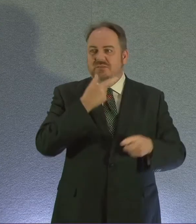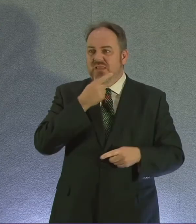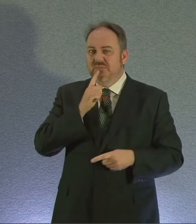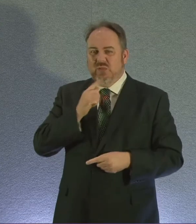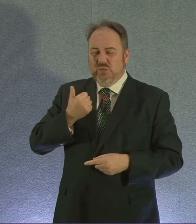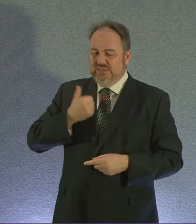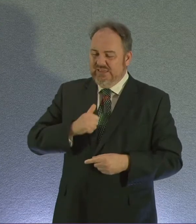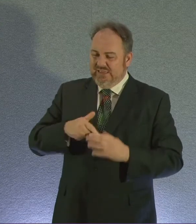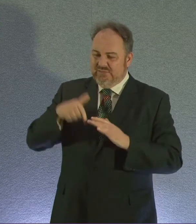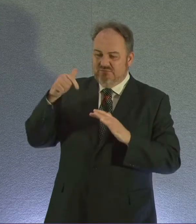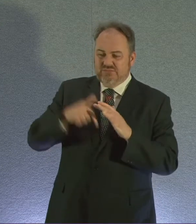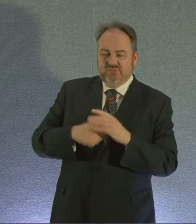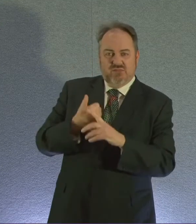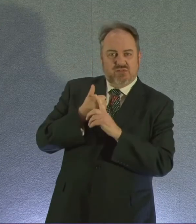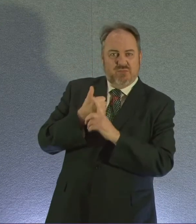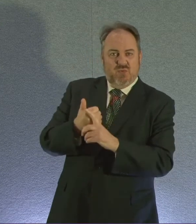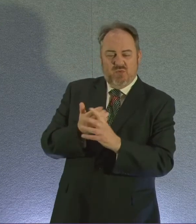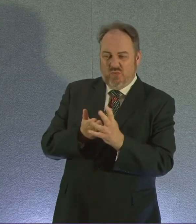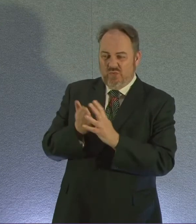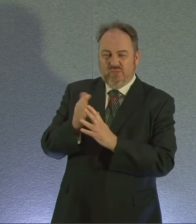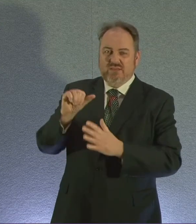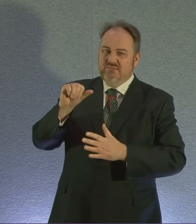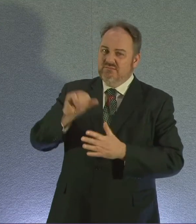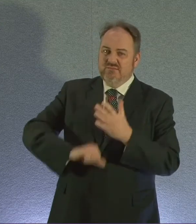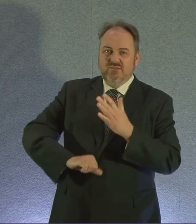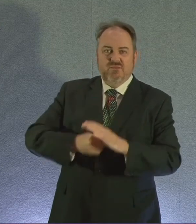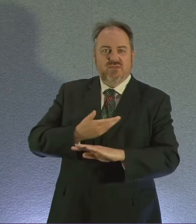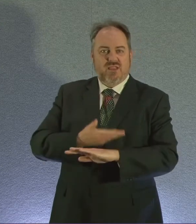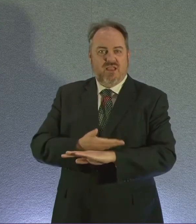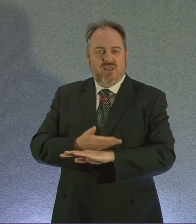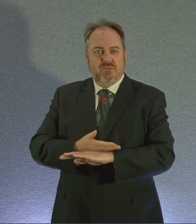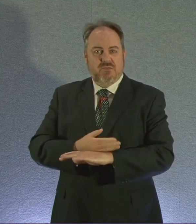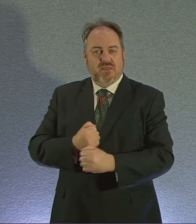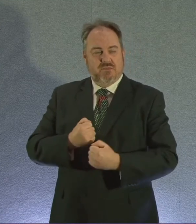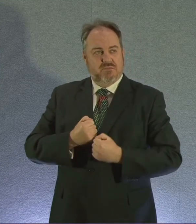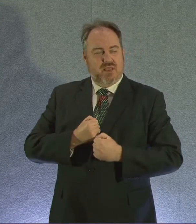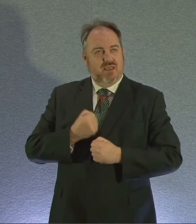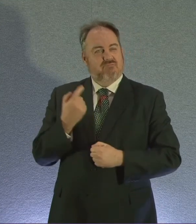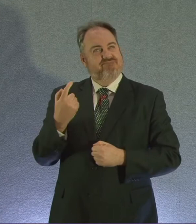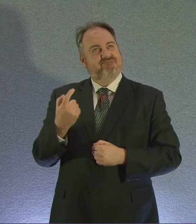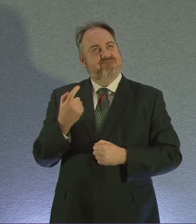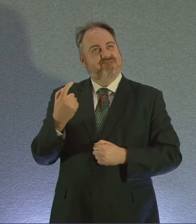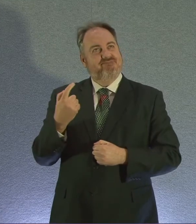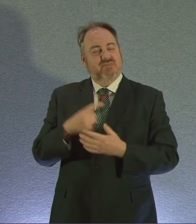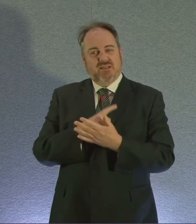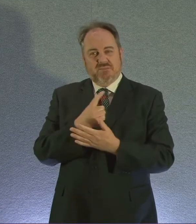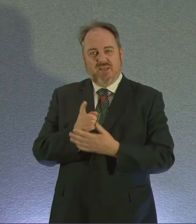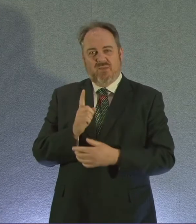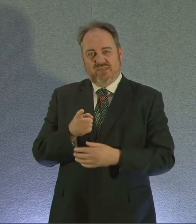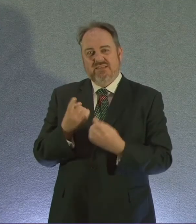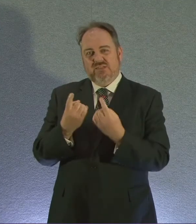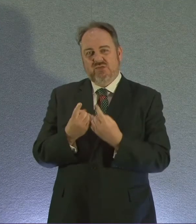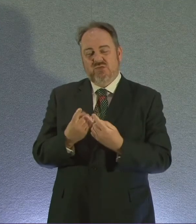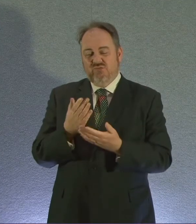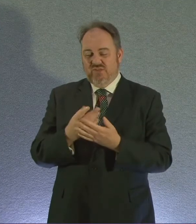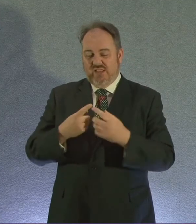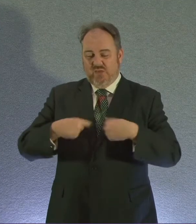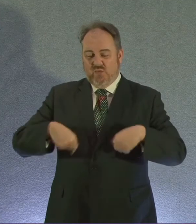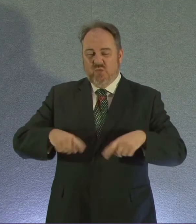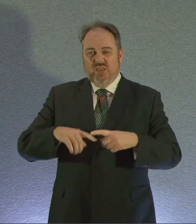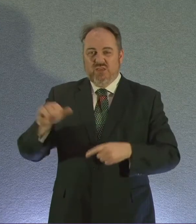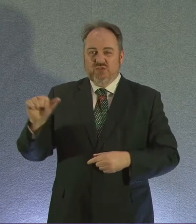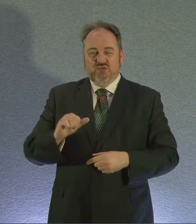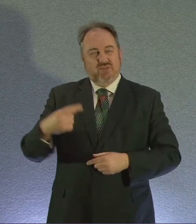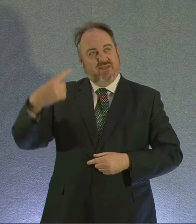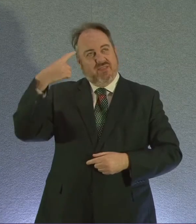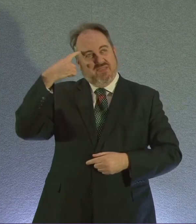of great crisis. So my thinking tonight, and I think we should all be thinking